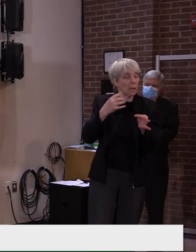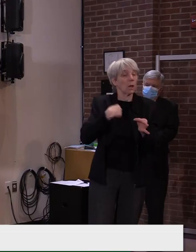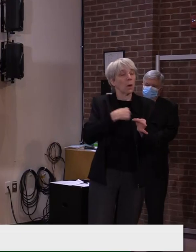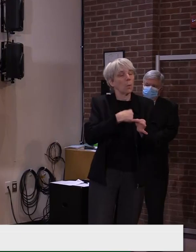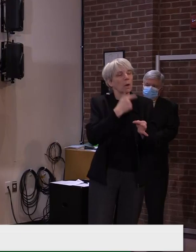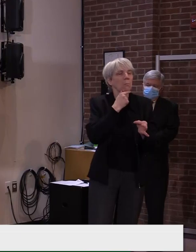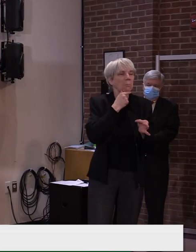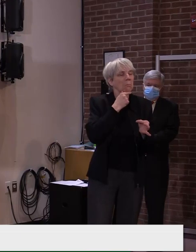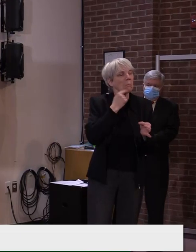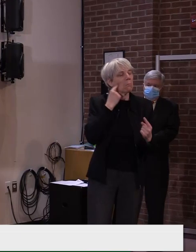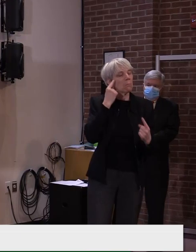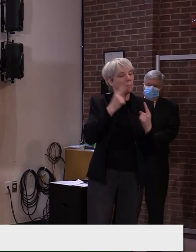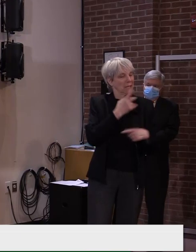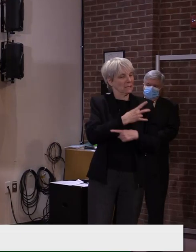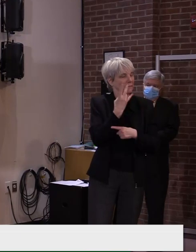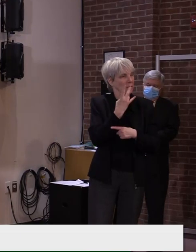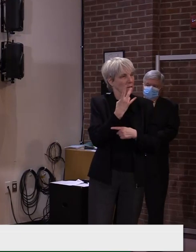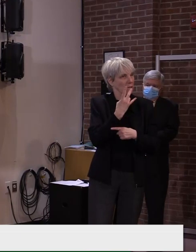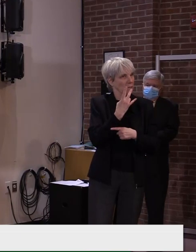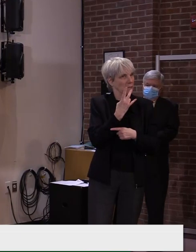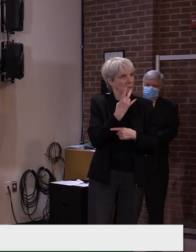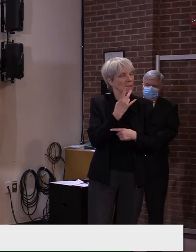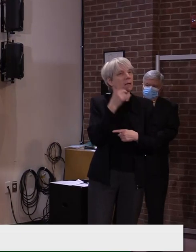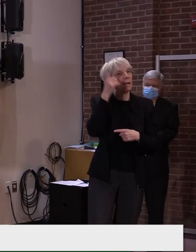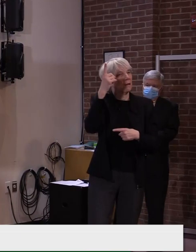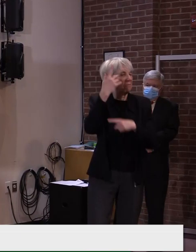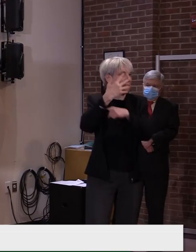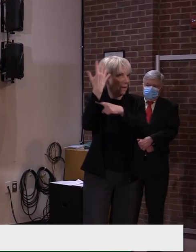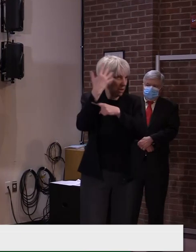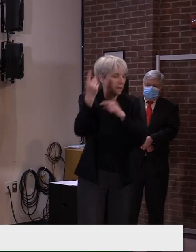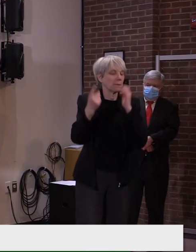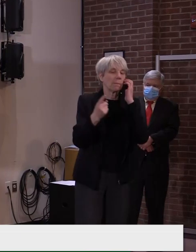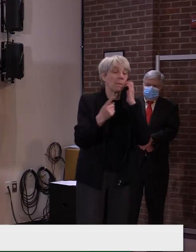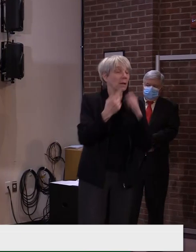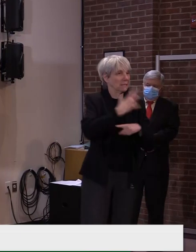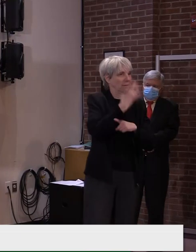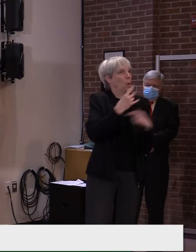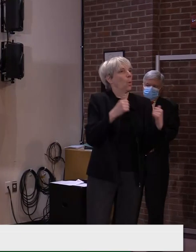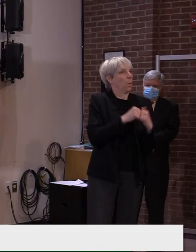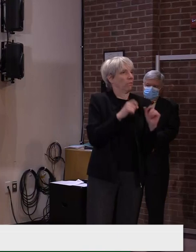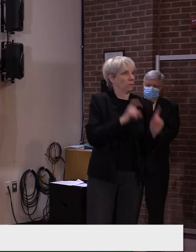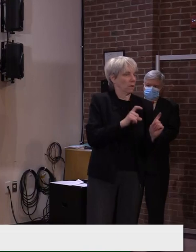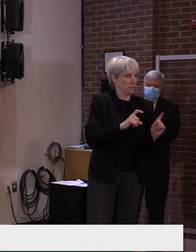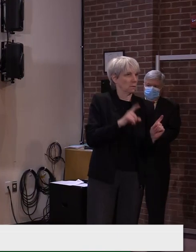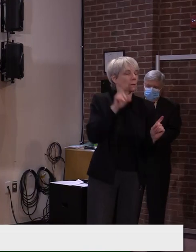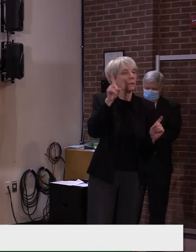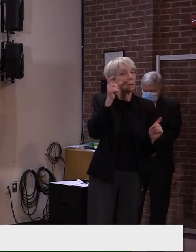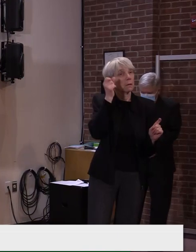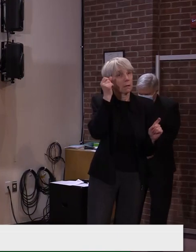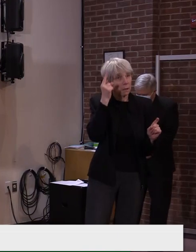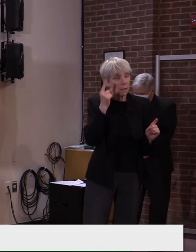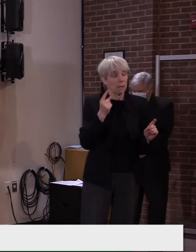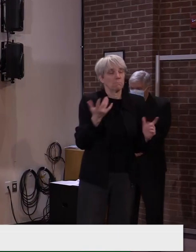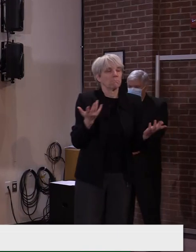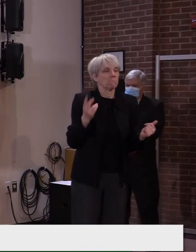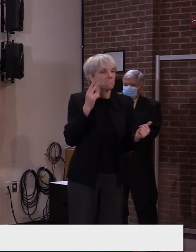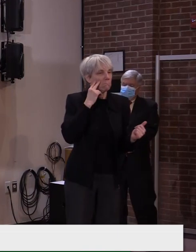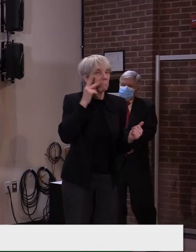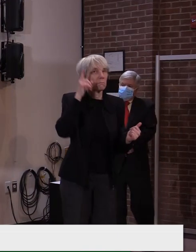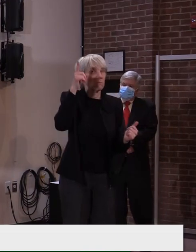at 7 days with a testing platform as well. We still may have